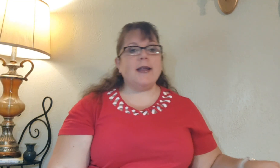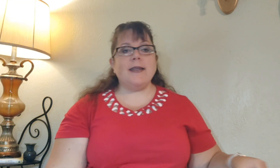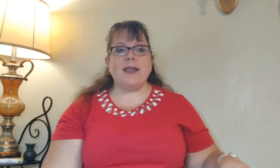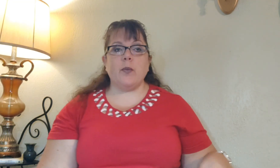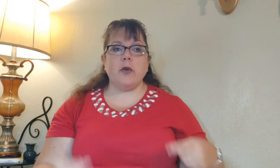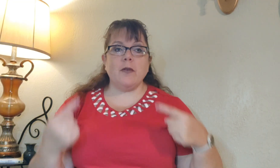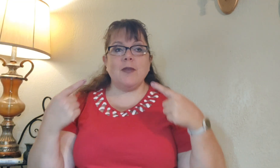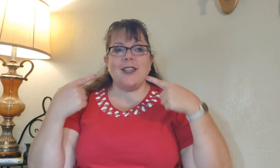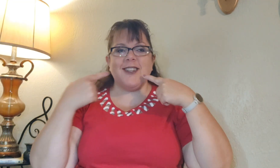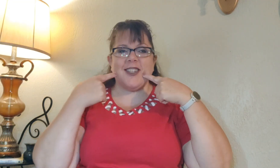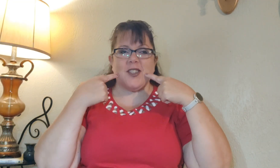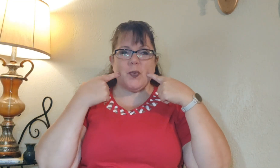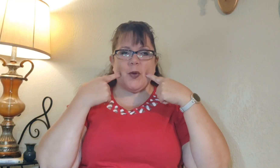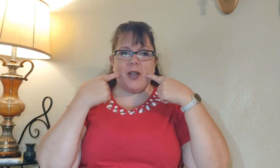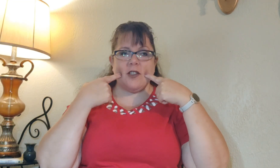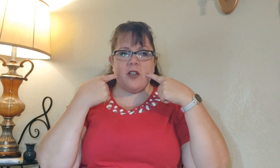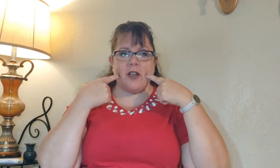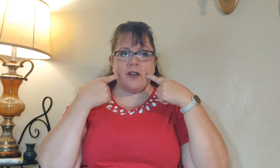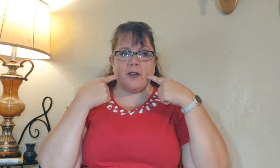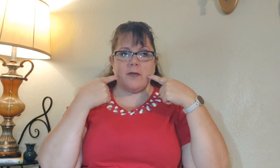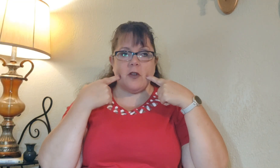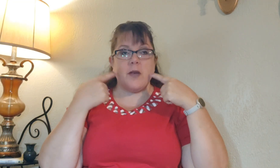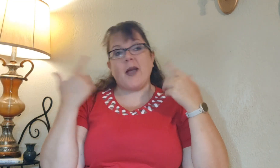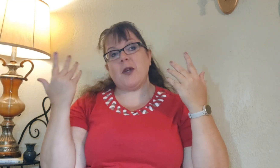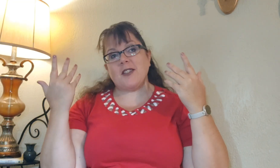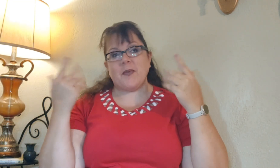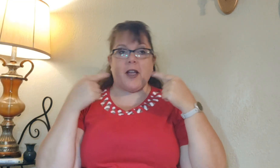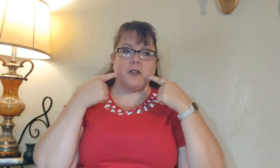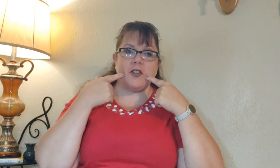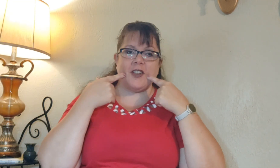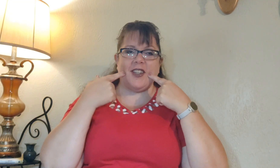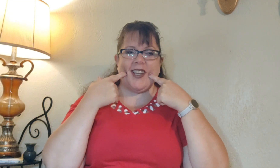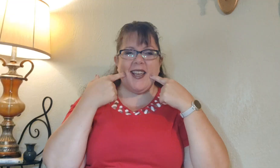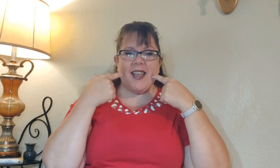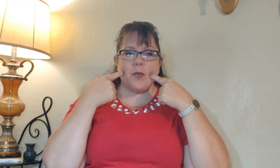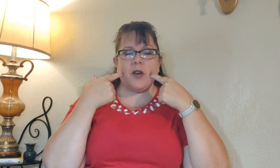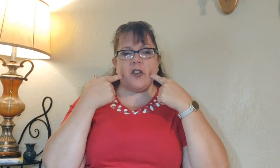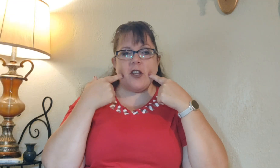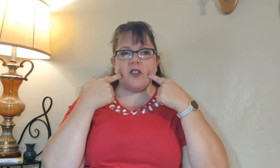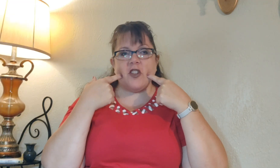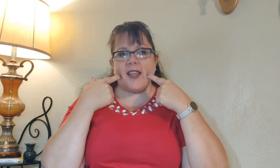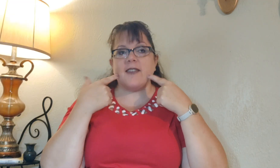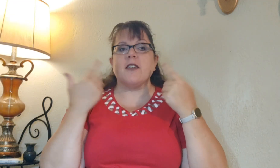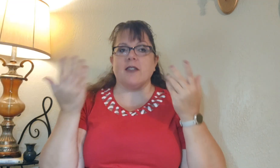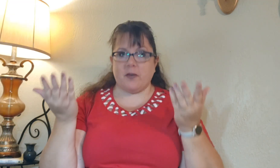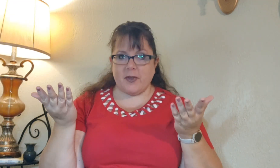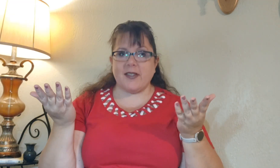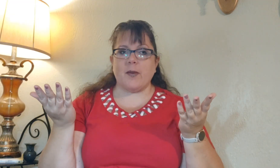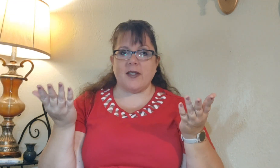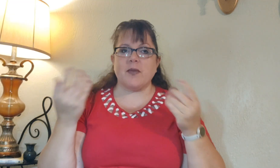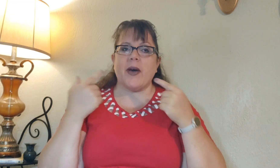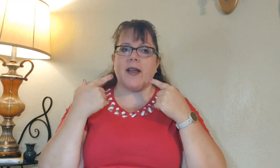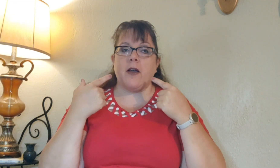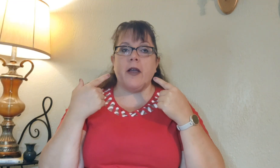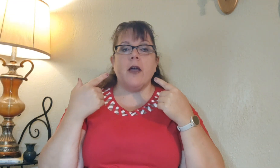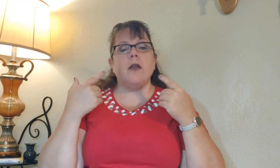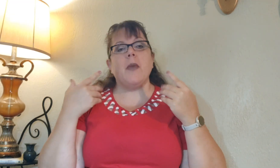And dimple, you just point to your, you might want to smile too, and point to your cheeks, because when someone smiles, maybe